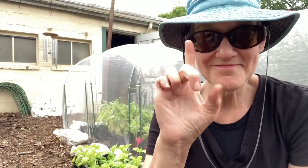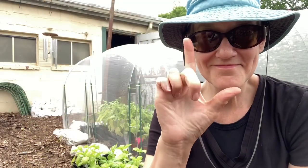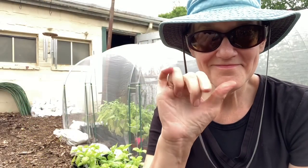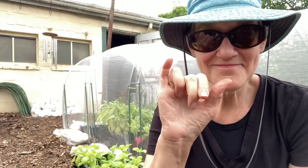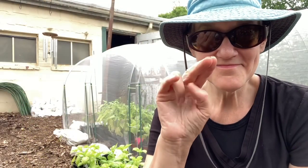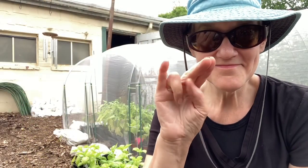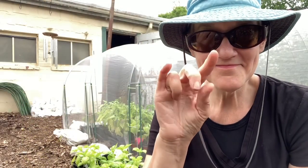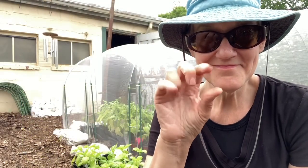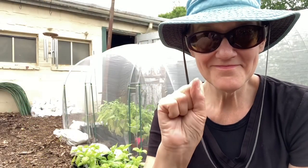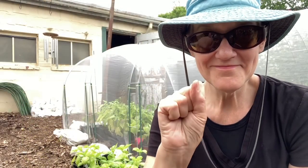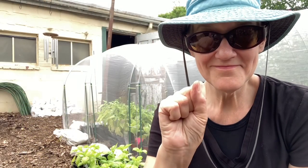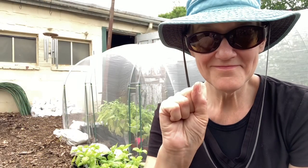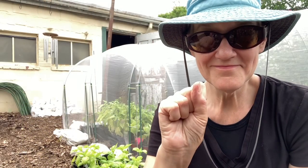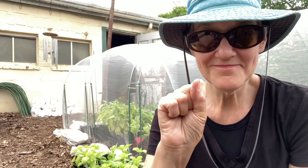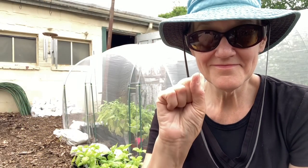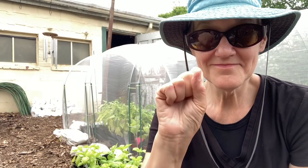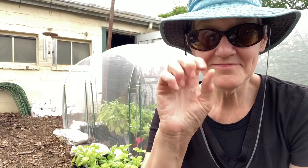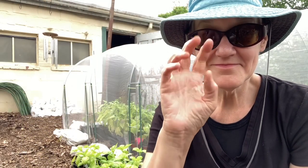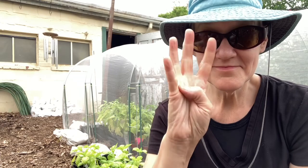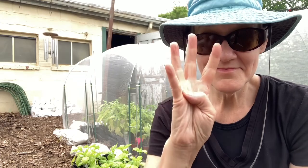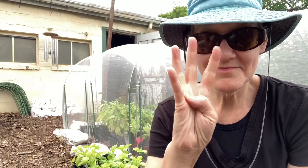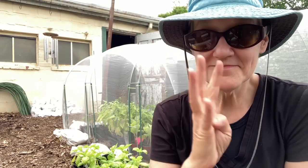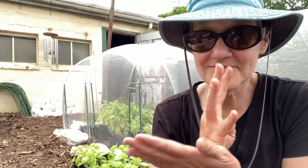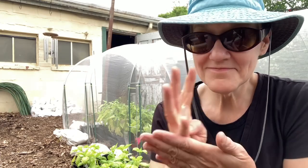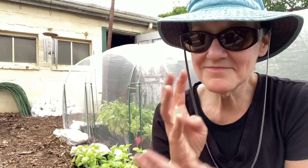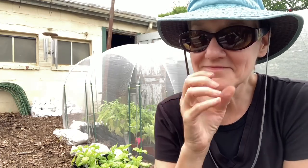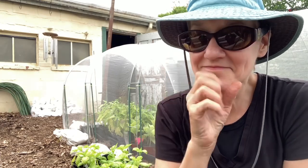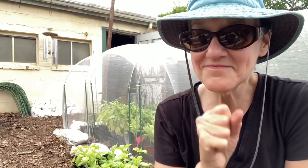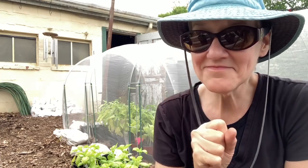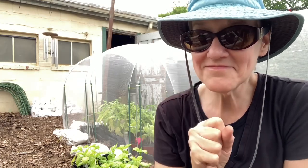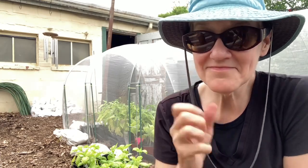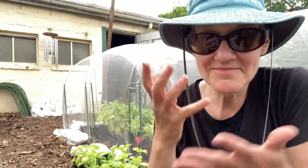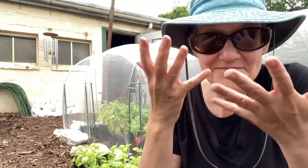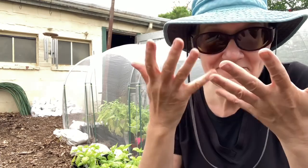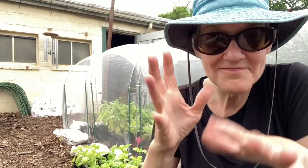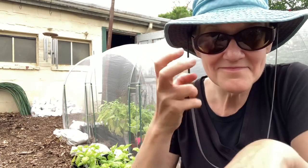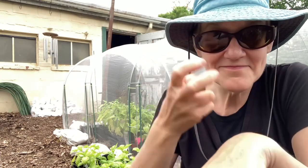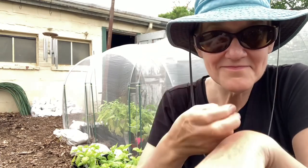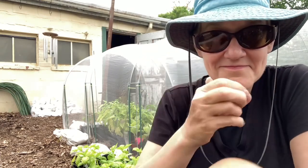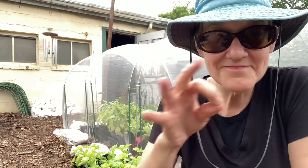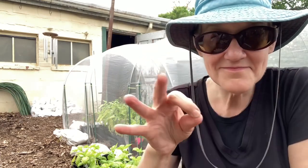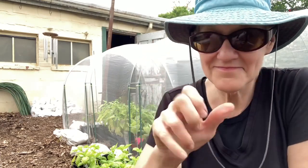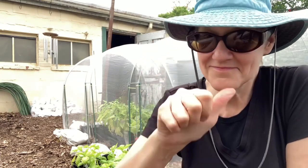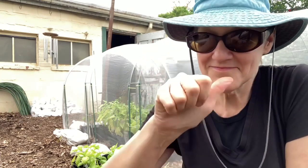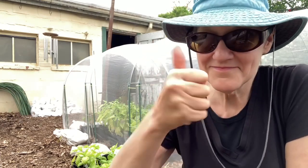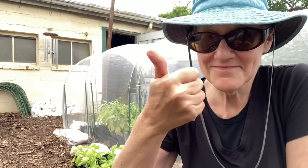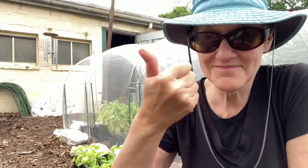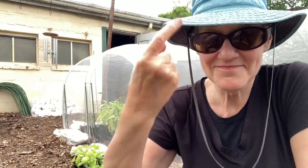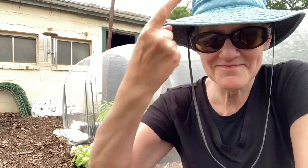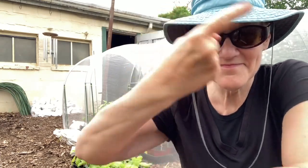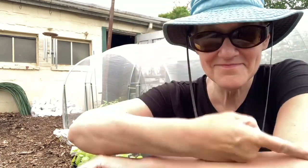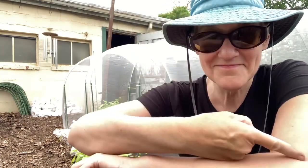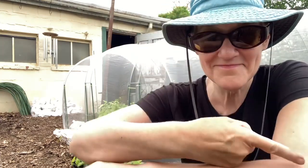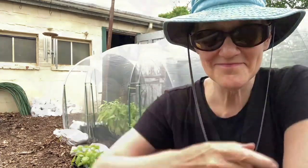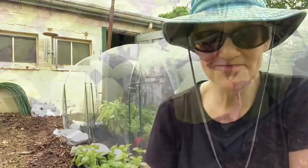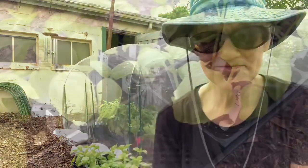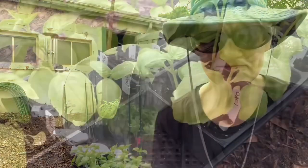These seedlings are 4 weeks old, and they've been hardening off for 10